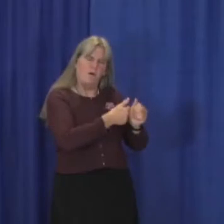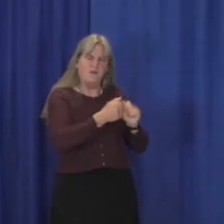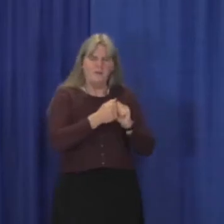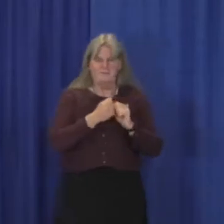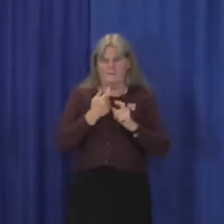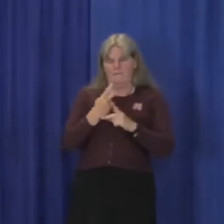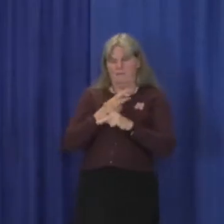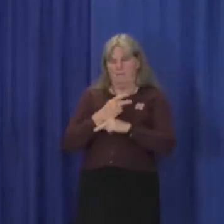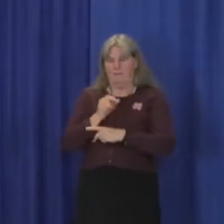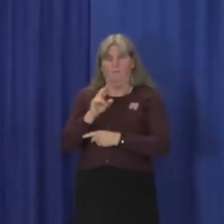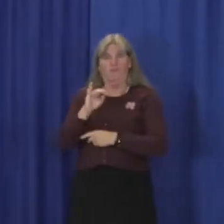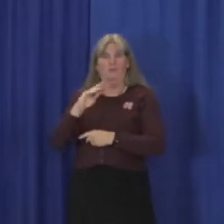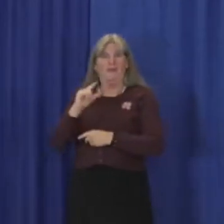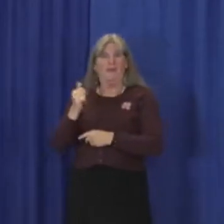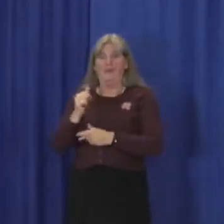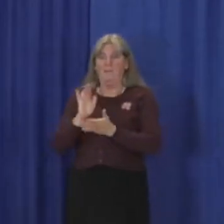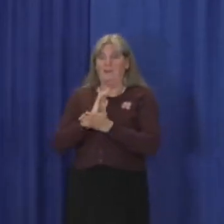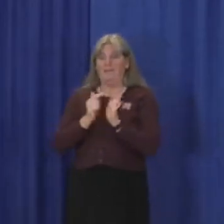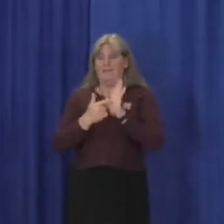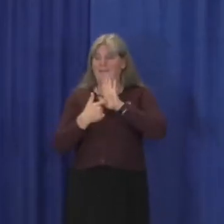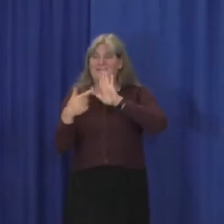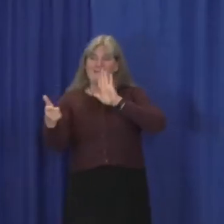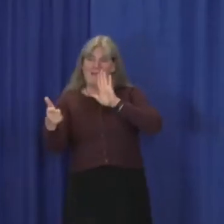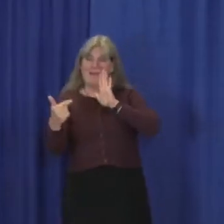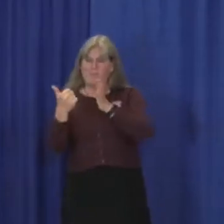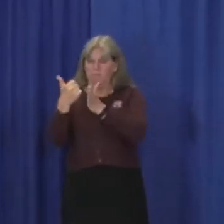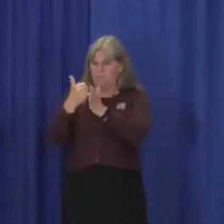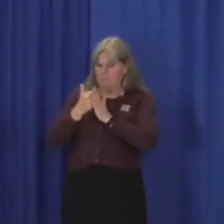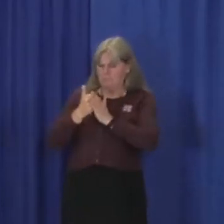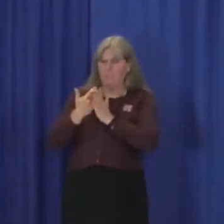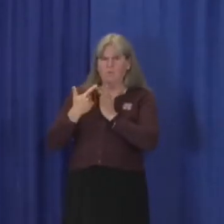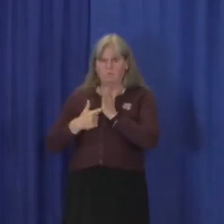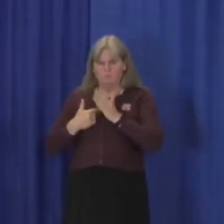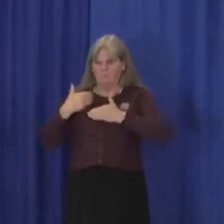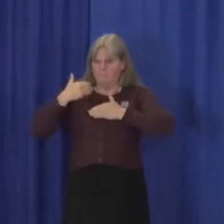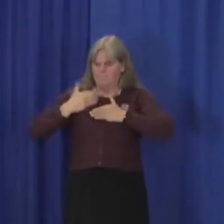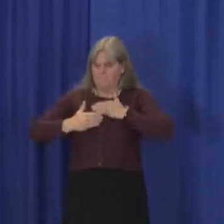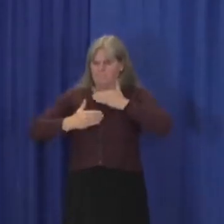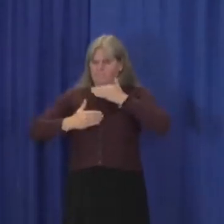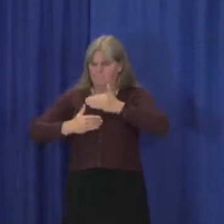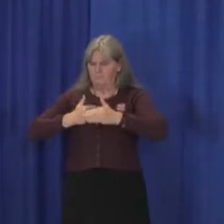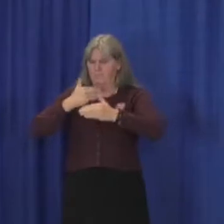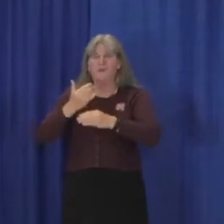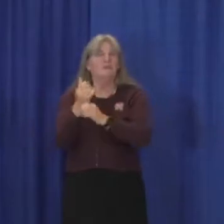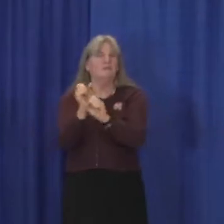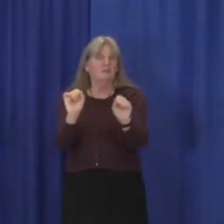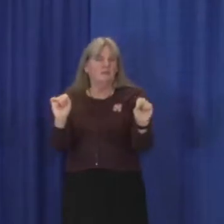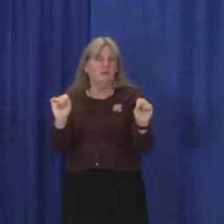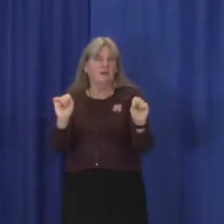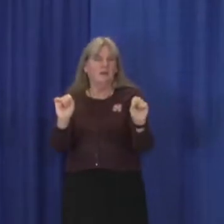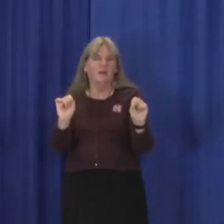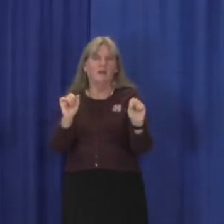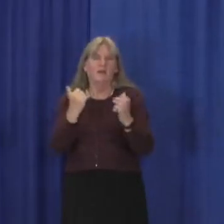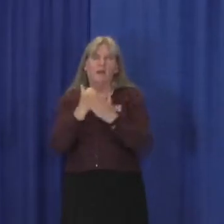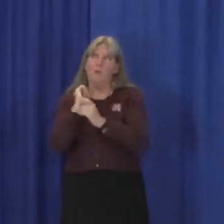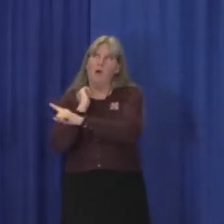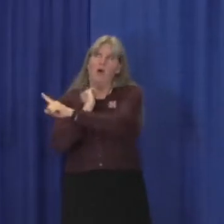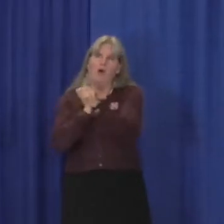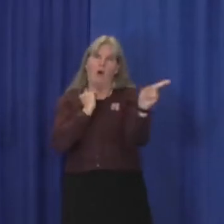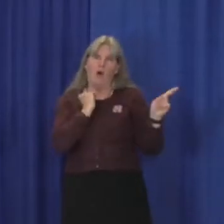in Forging Ahead will help move us forward in a very safe way that benefits all of